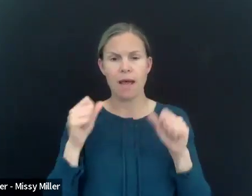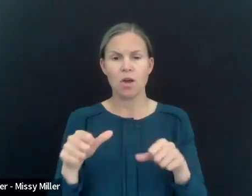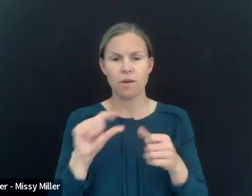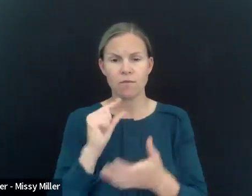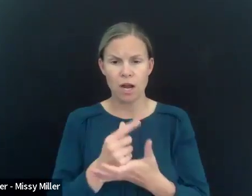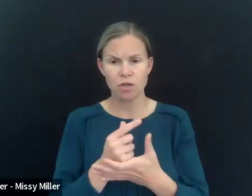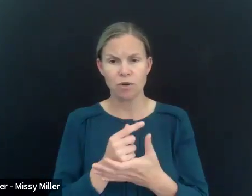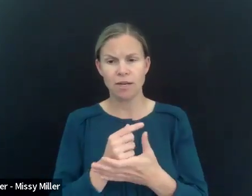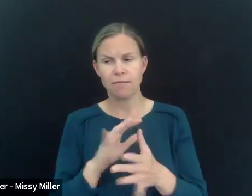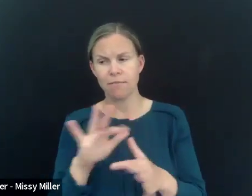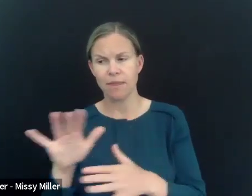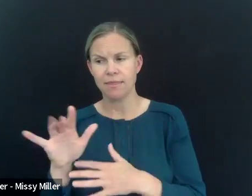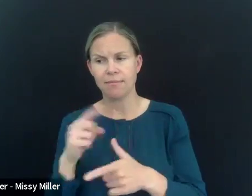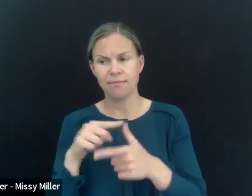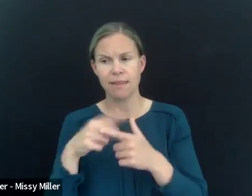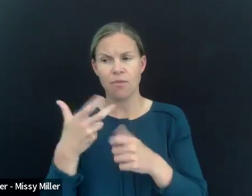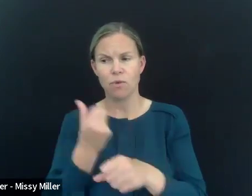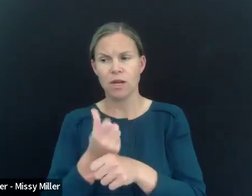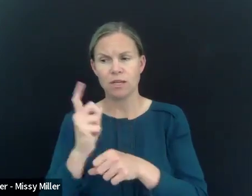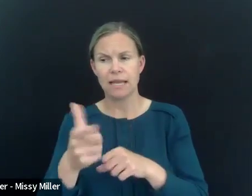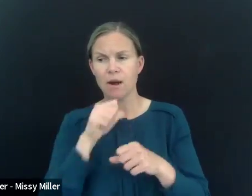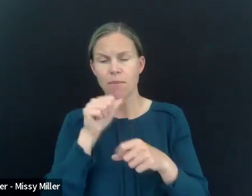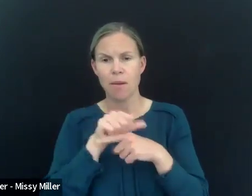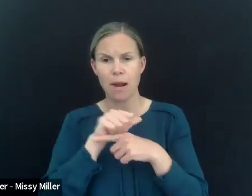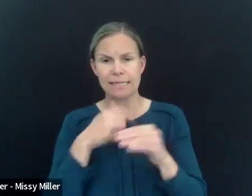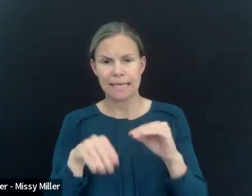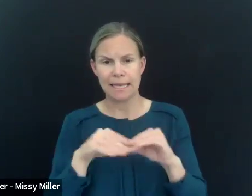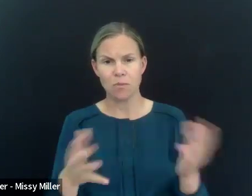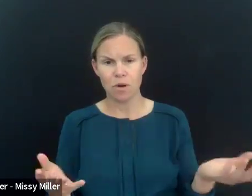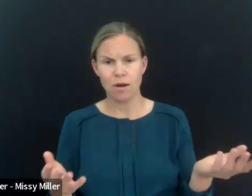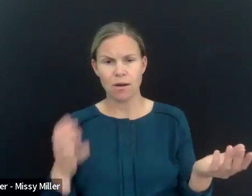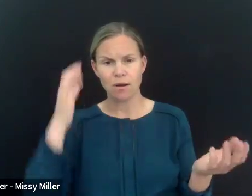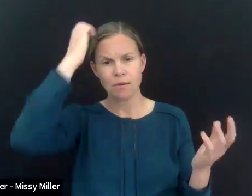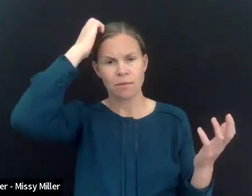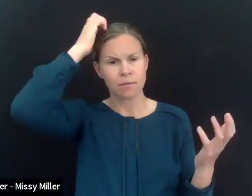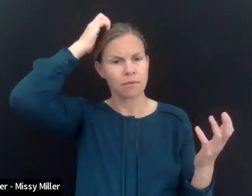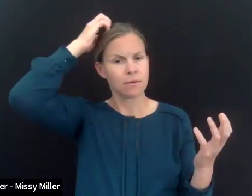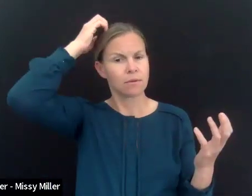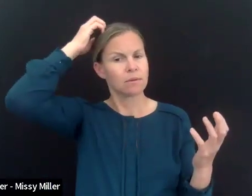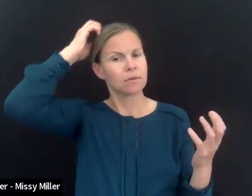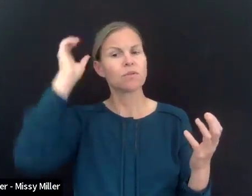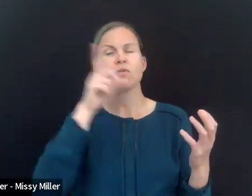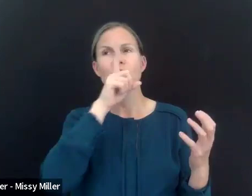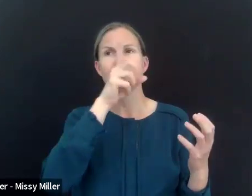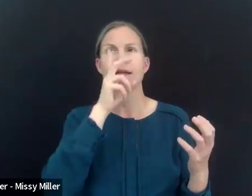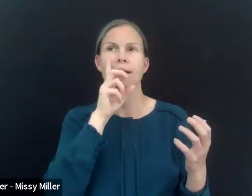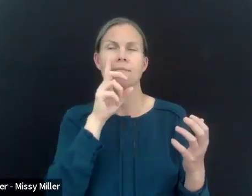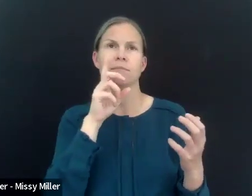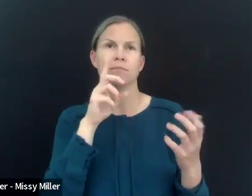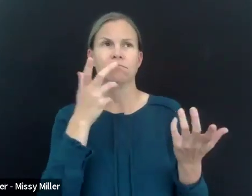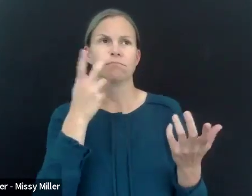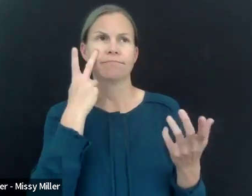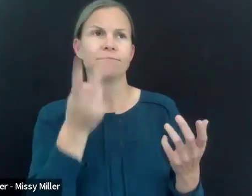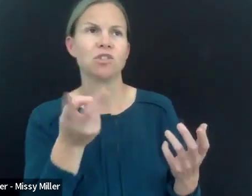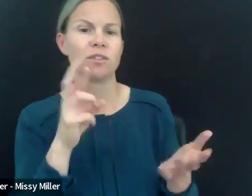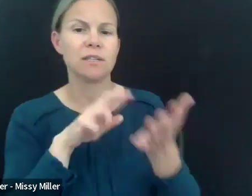longer practicing 3 years later, right? And I'm sure there are landscape and impact reports that talk about how long midwives, really practice. And